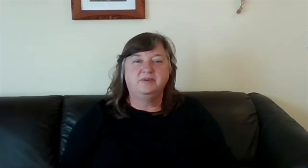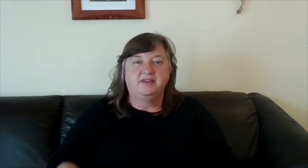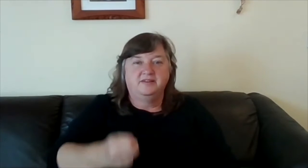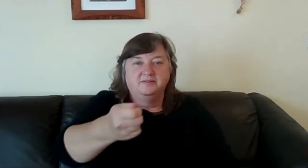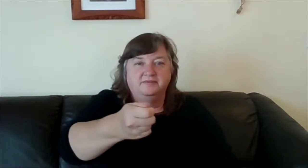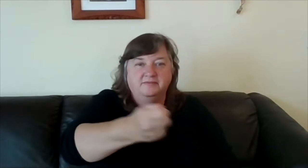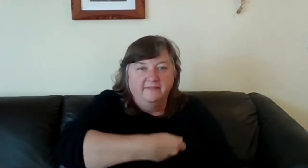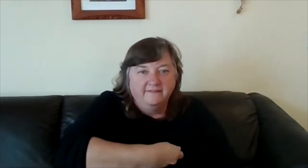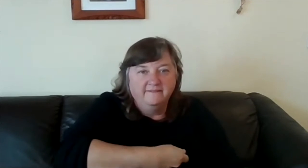Frisbee.